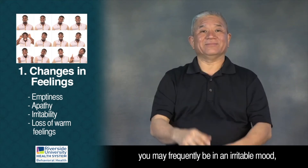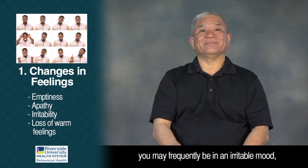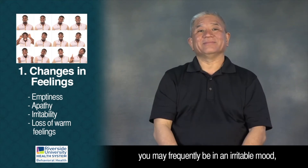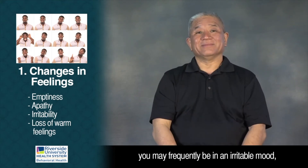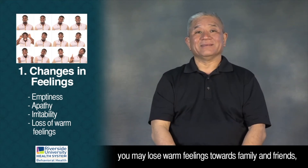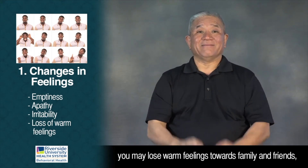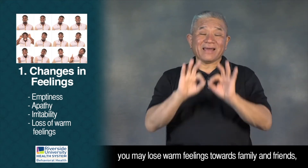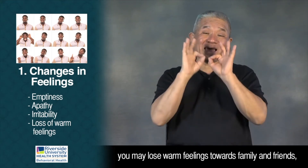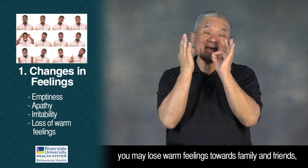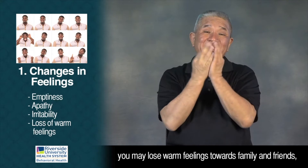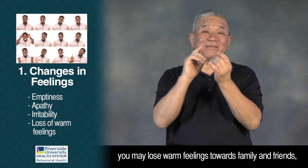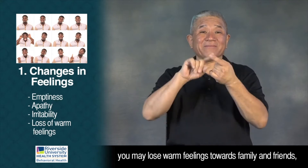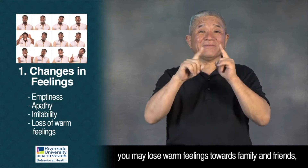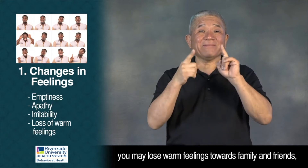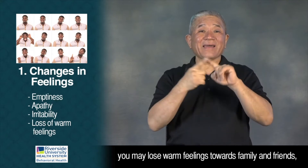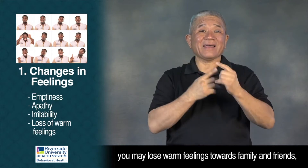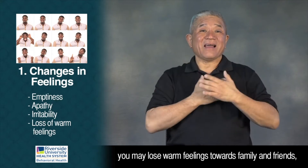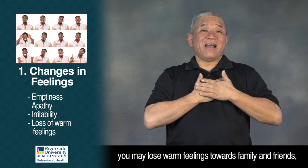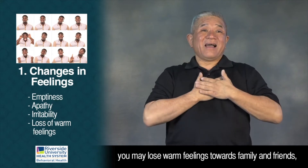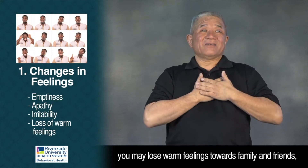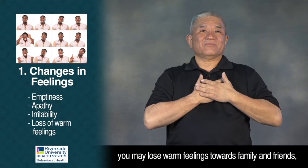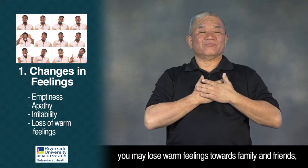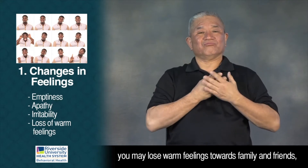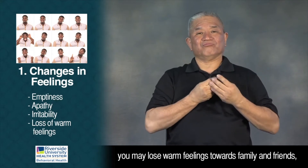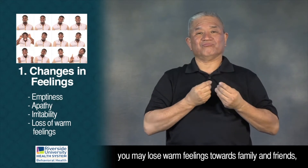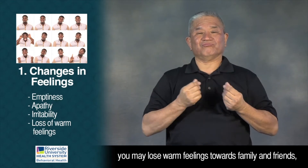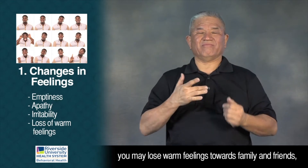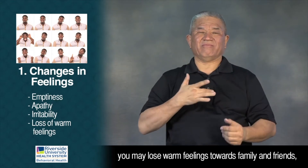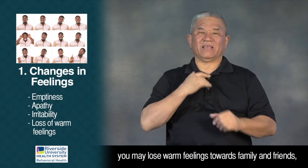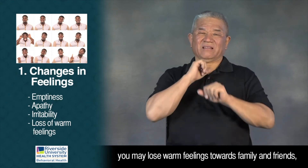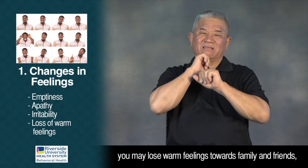mood. You may lose warm feelings towards family and friends.